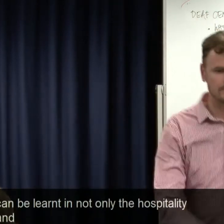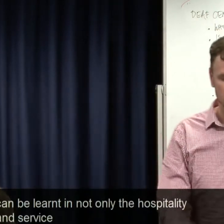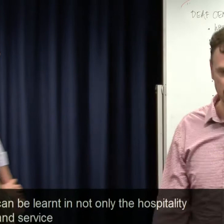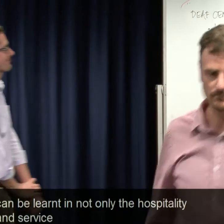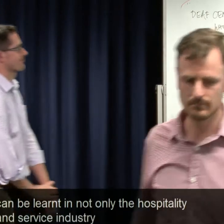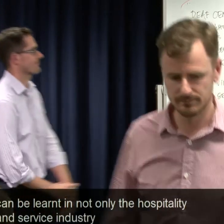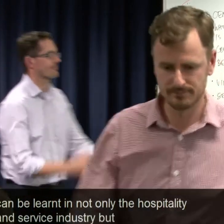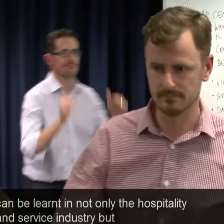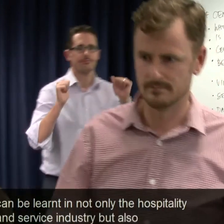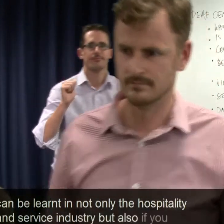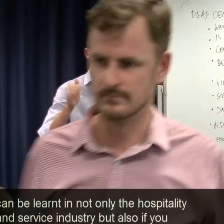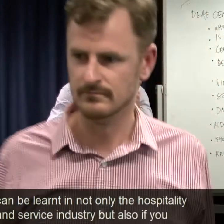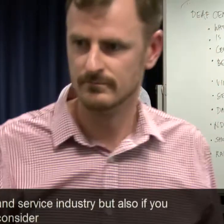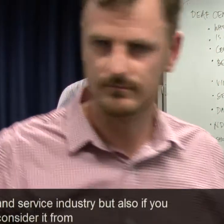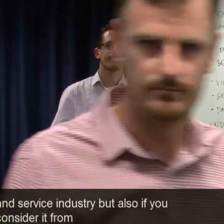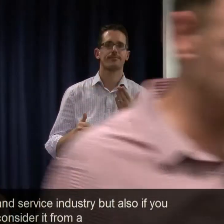and financial perspective, the opportunities are great.